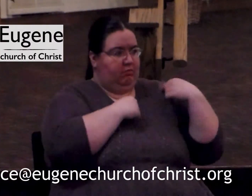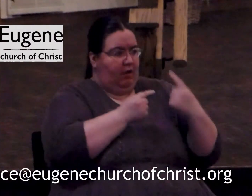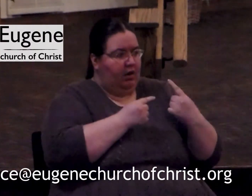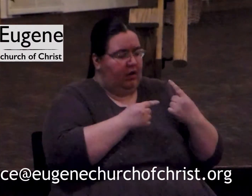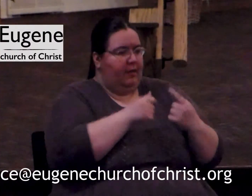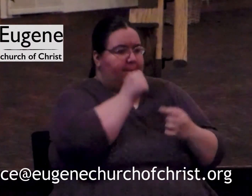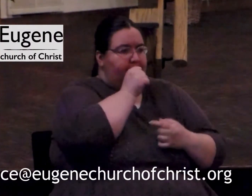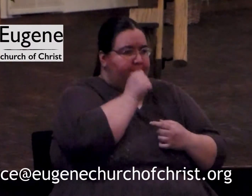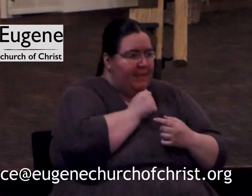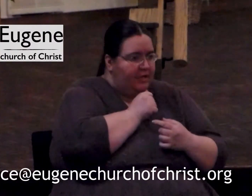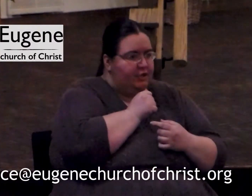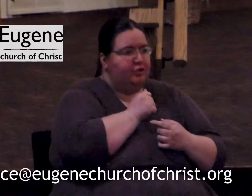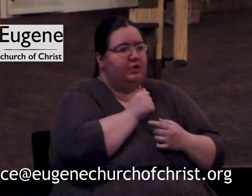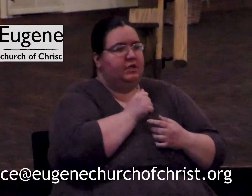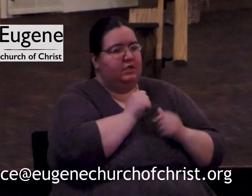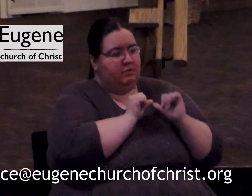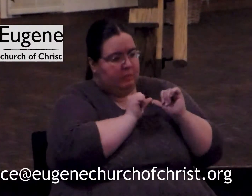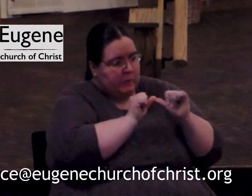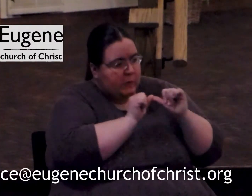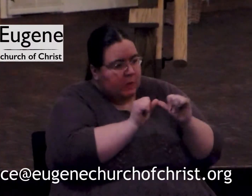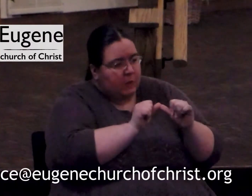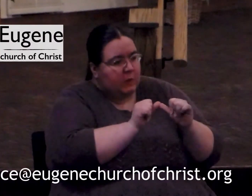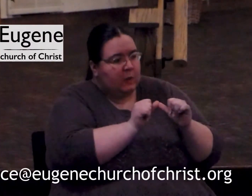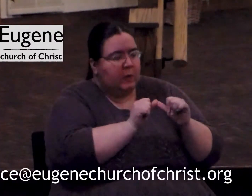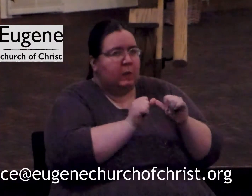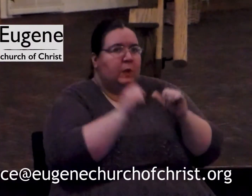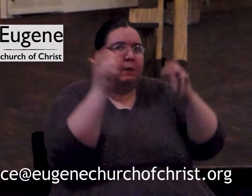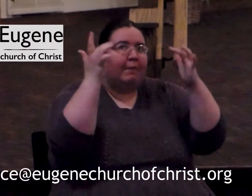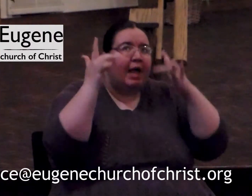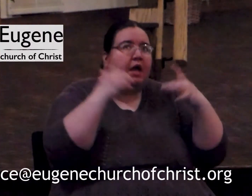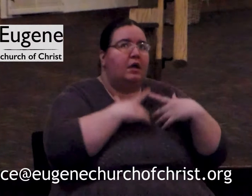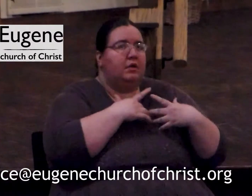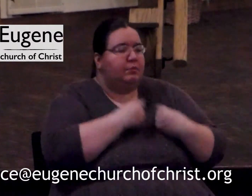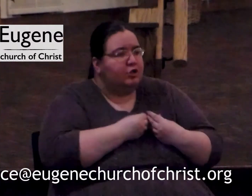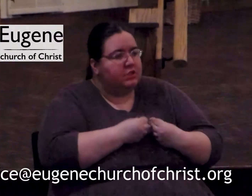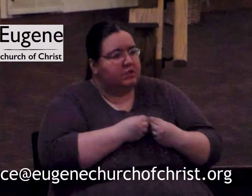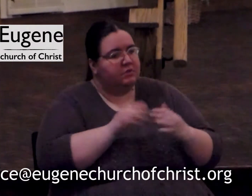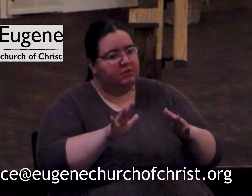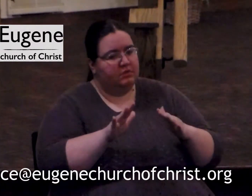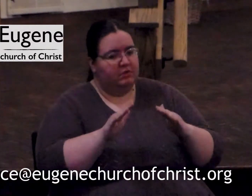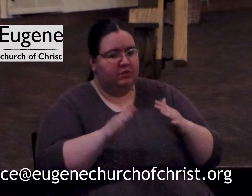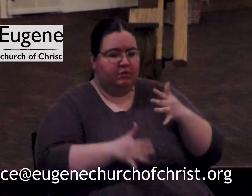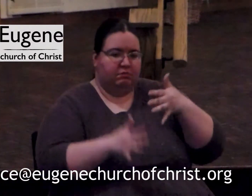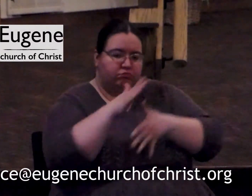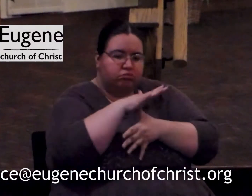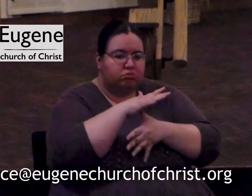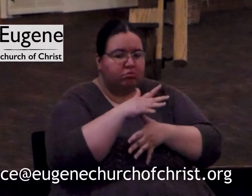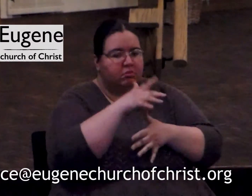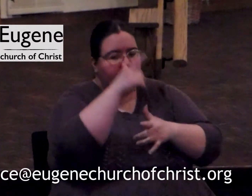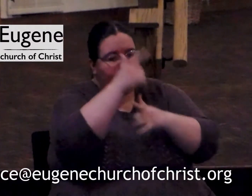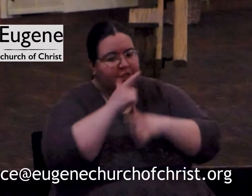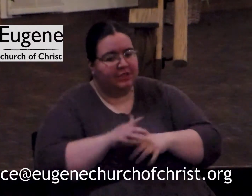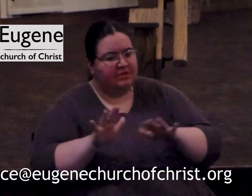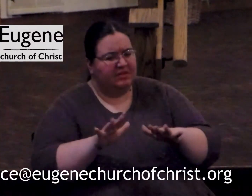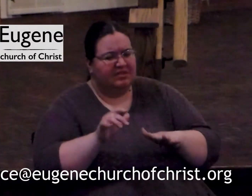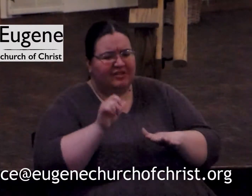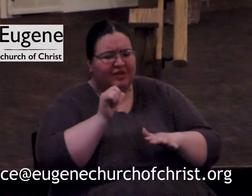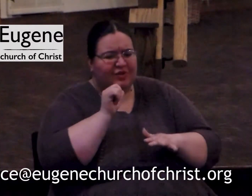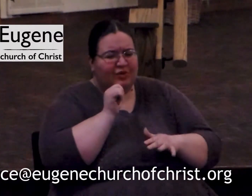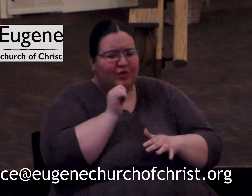wedged in between. Above all, my brothers and sisters, we've talked about patience, we've talked about perseverance, we've talked about compassion and mercy. Above all,